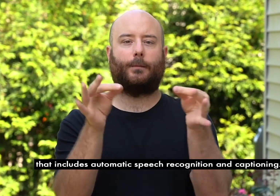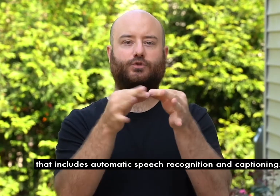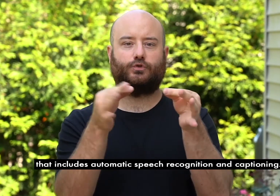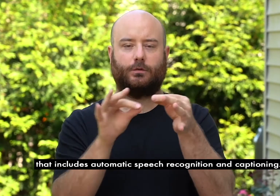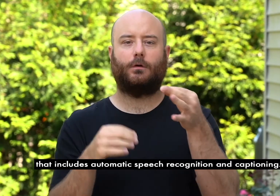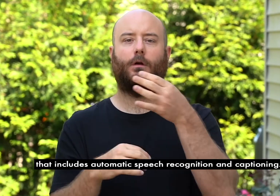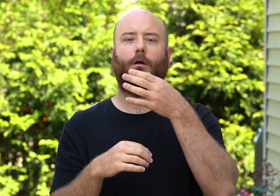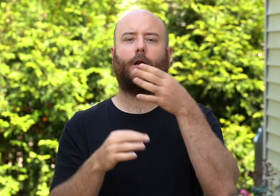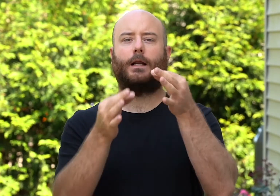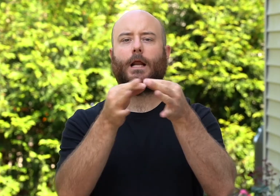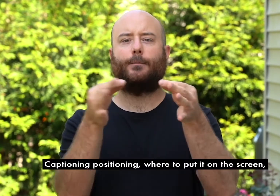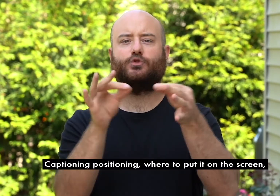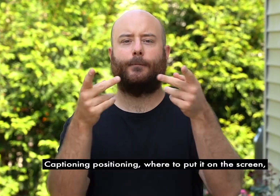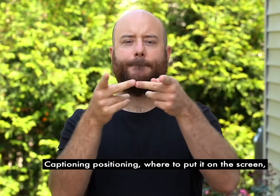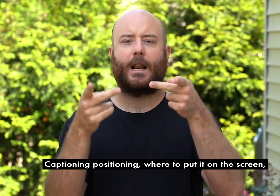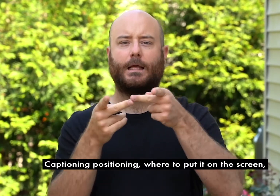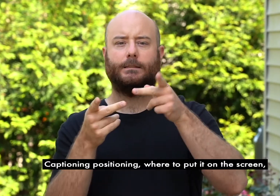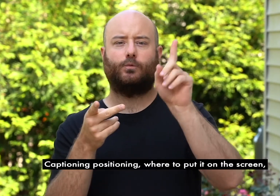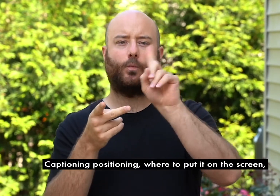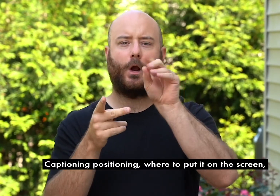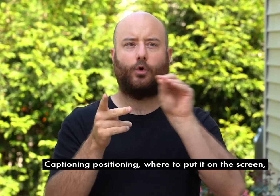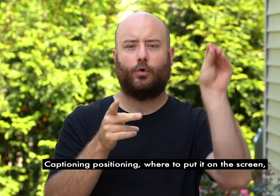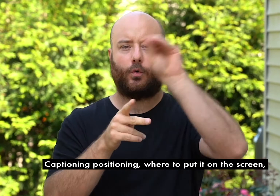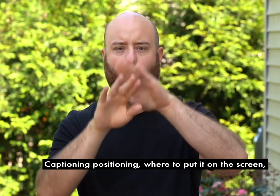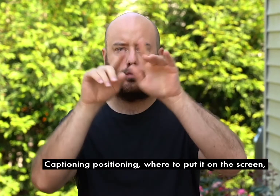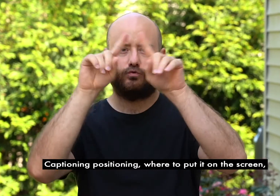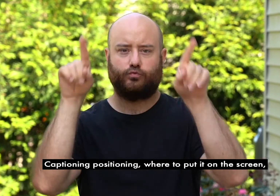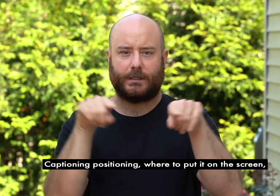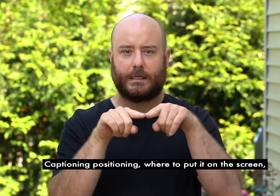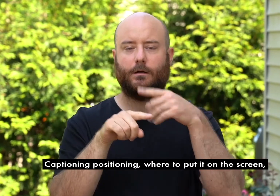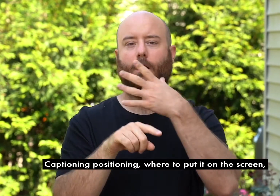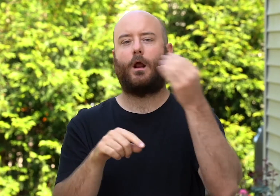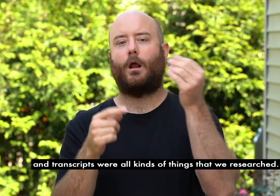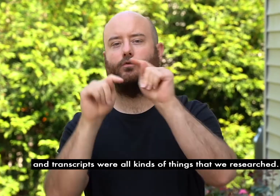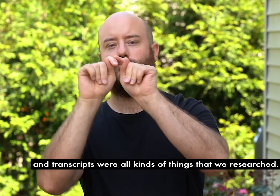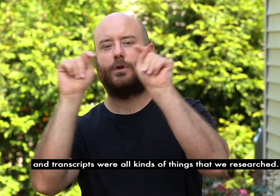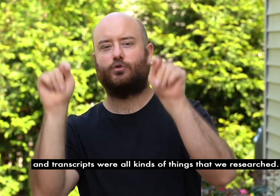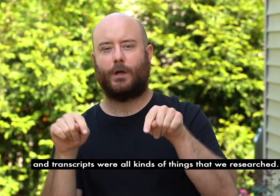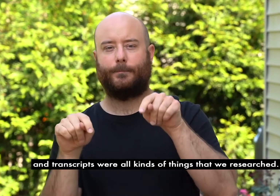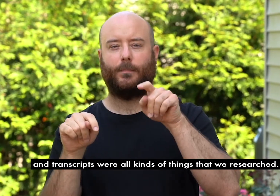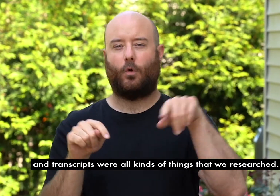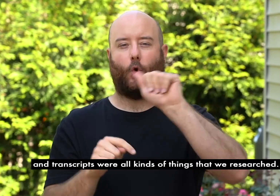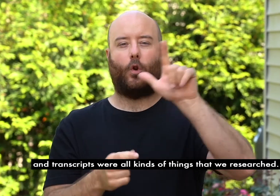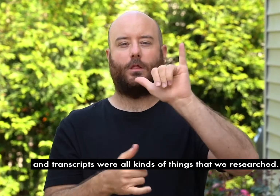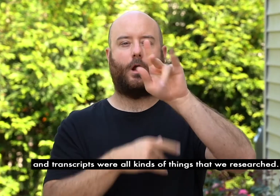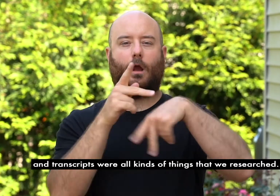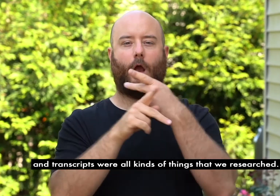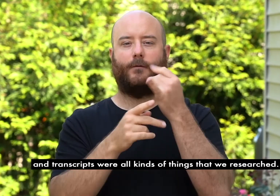captioning. Captioning positioning, where to put it on the screen, and transcripts were all kinds